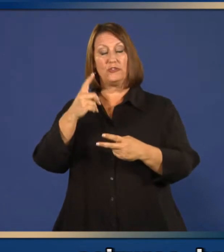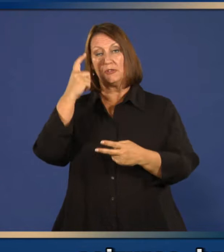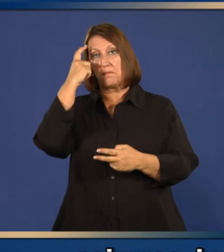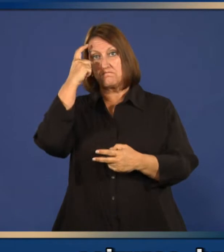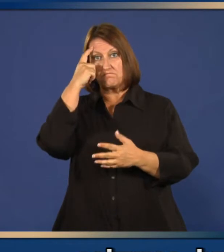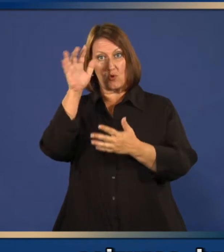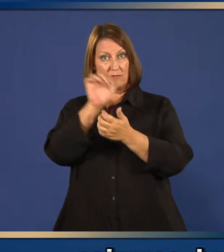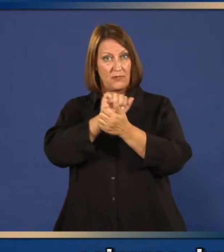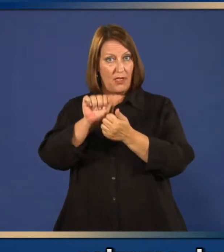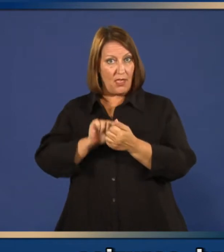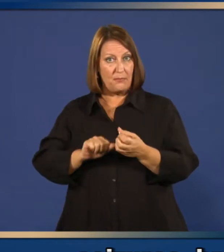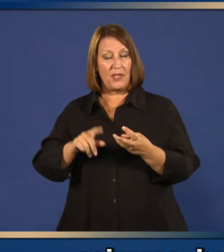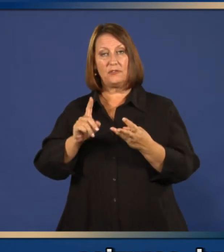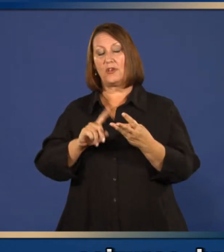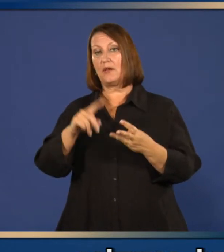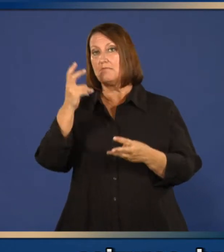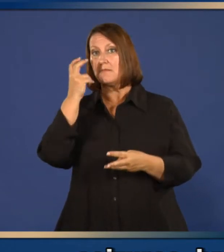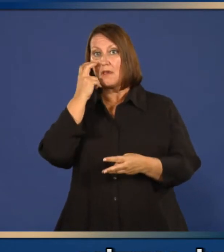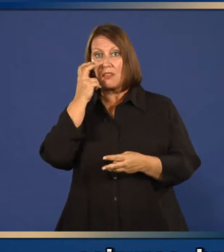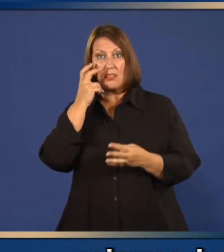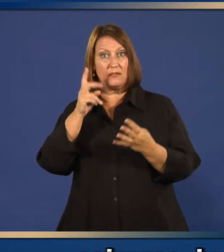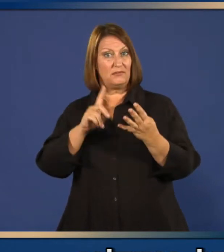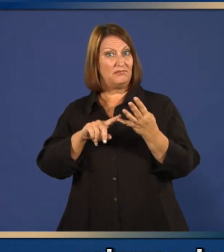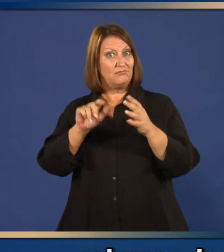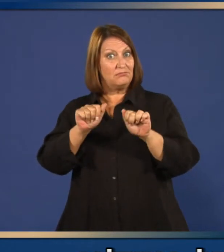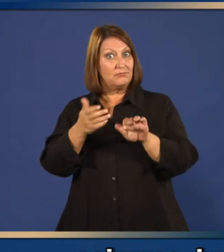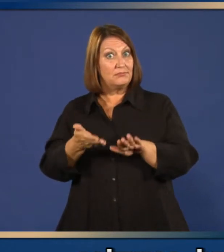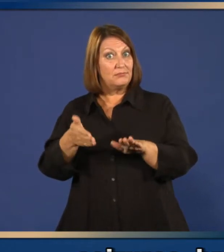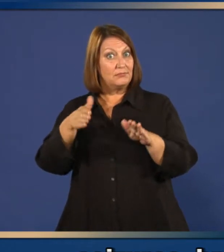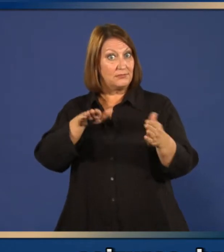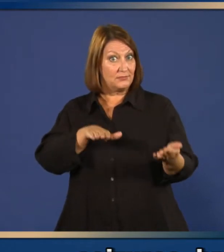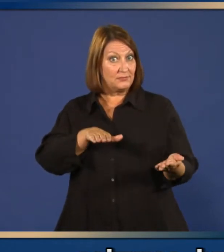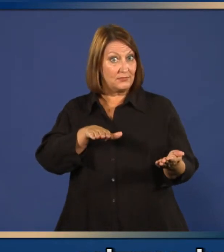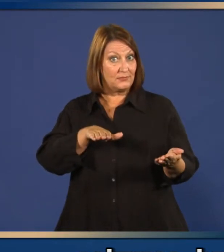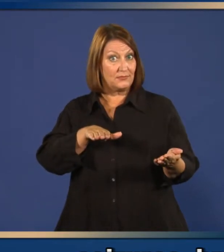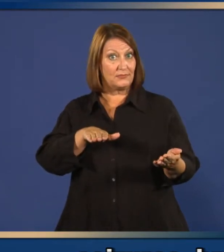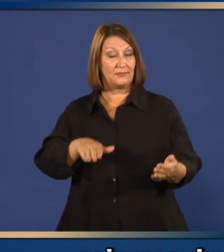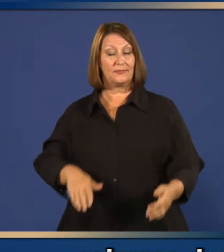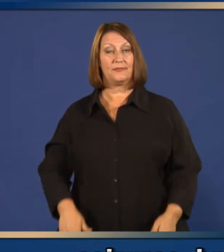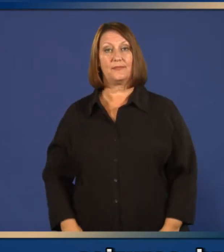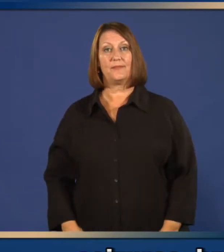damage, blindness, and even death.